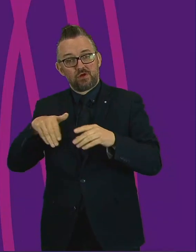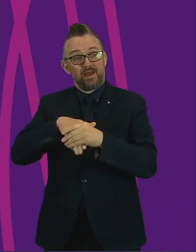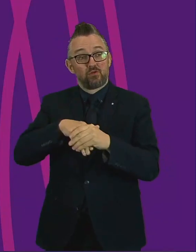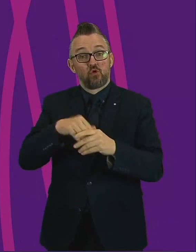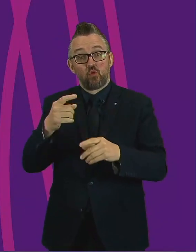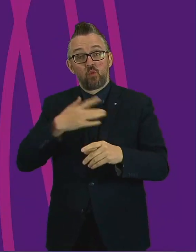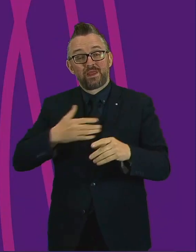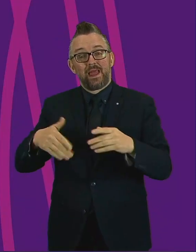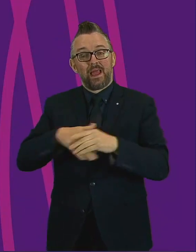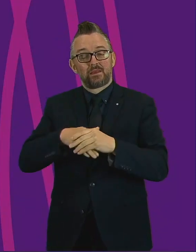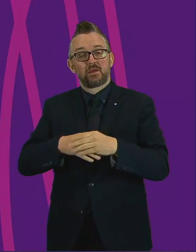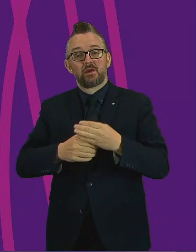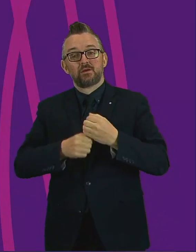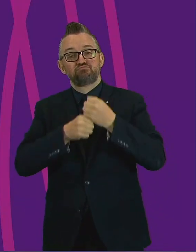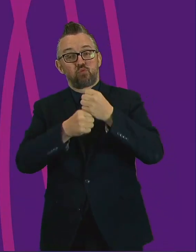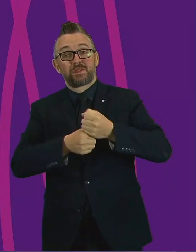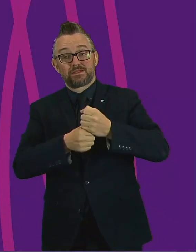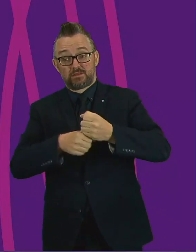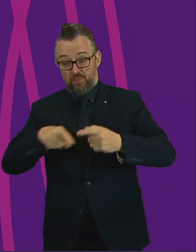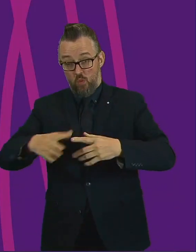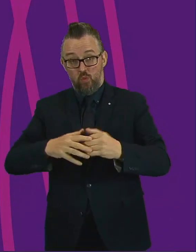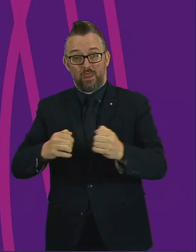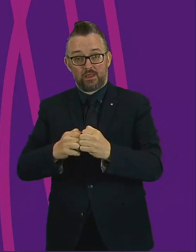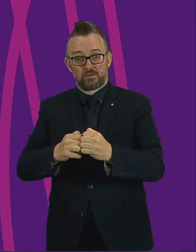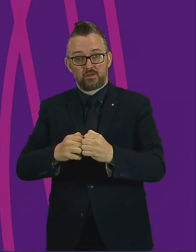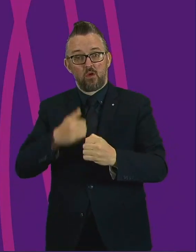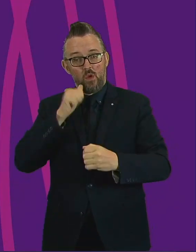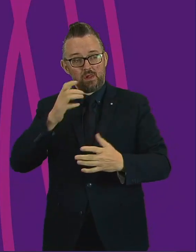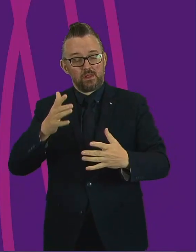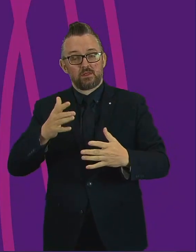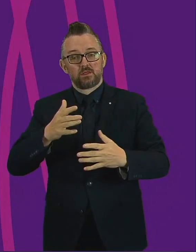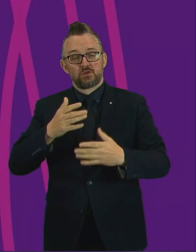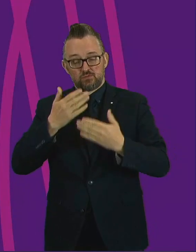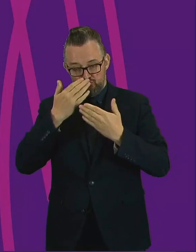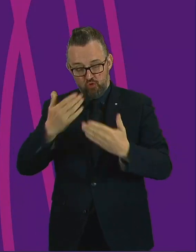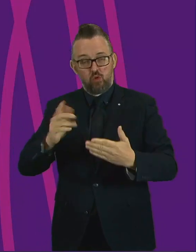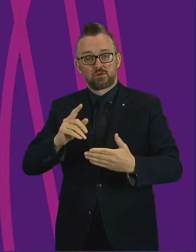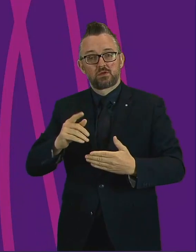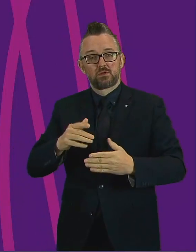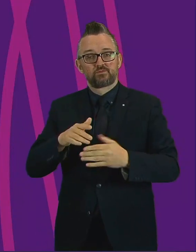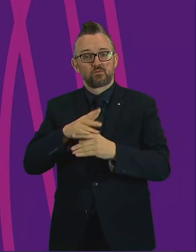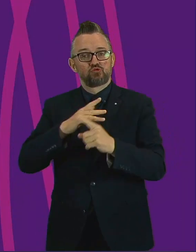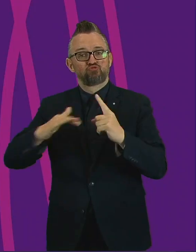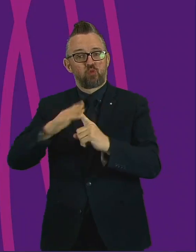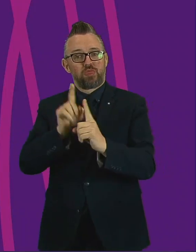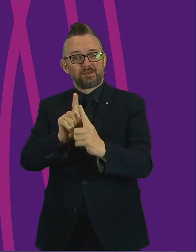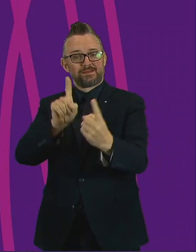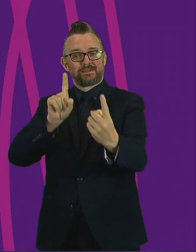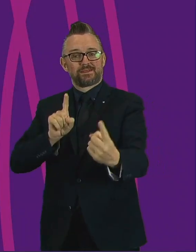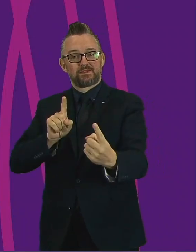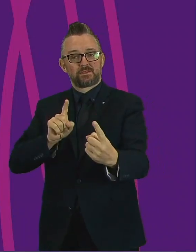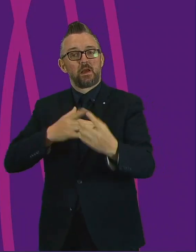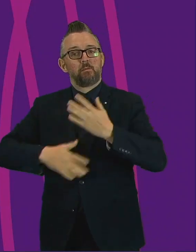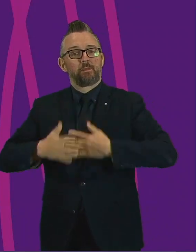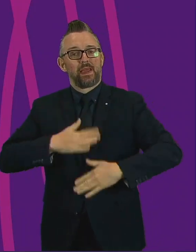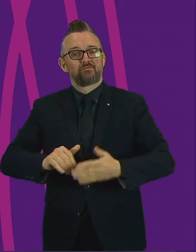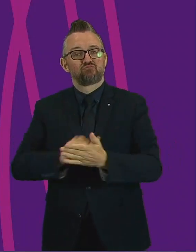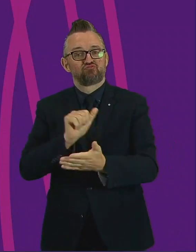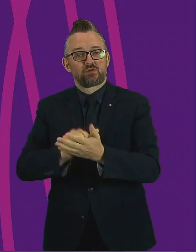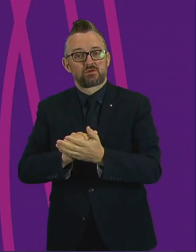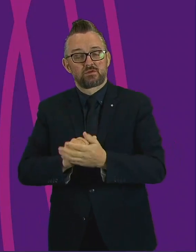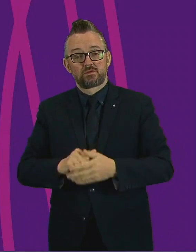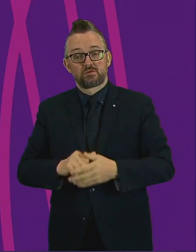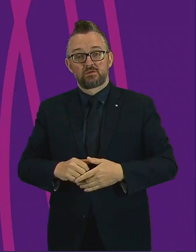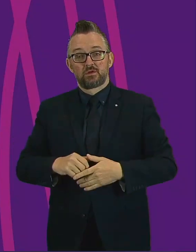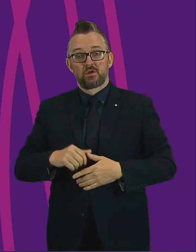weekend will act responsibly and observe social distancing. And perhaps better is something we can do from home, donating